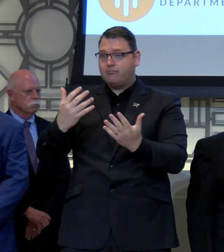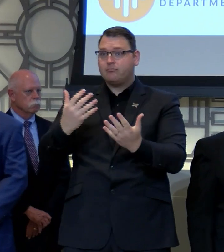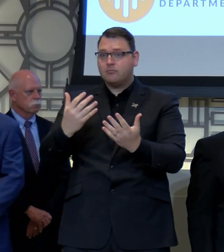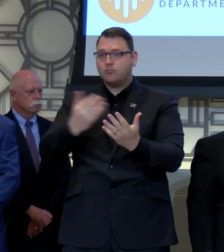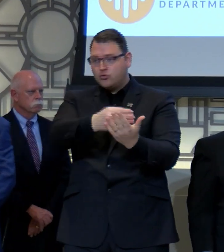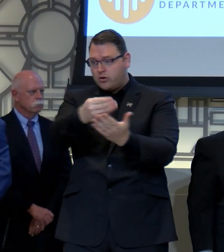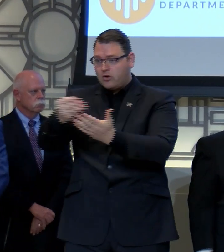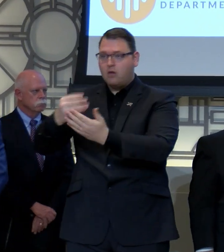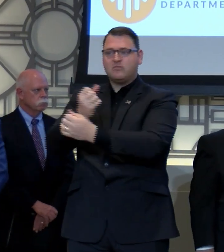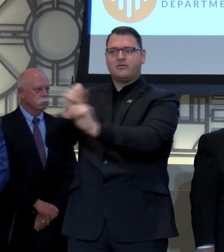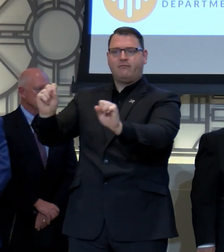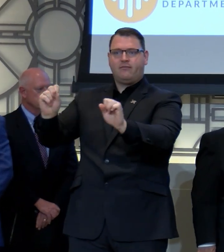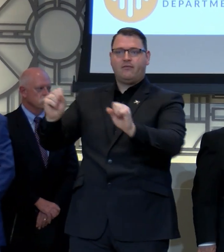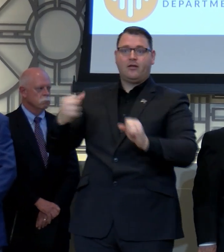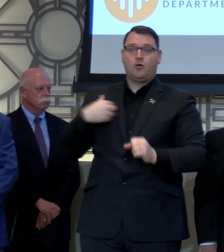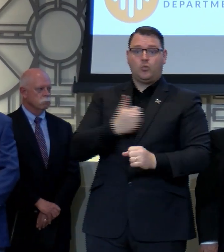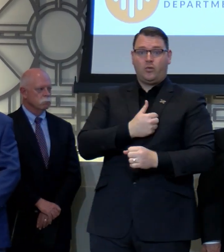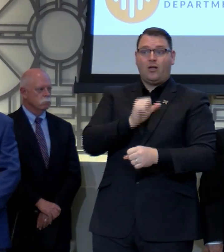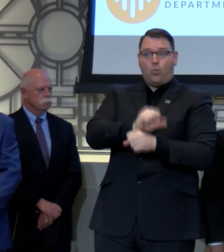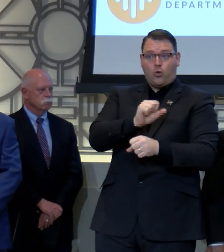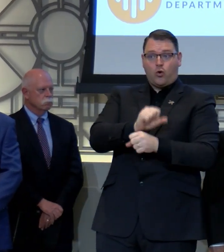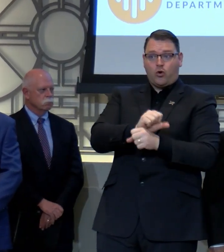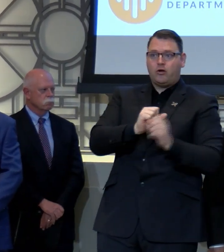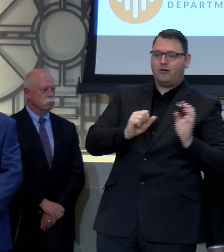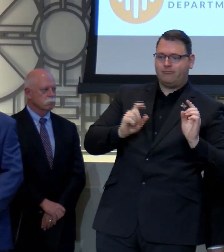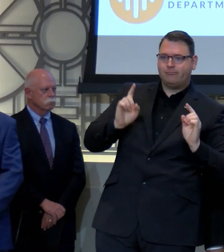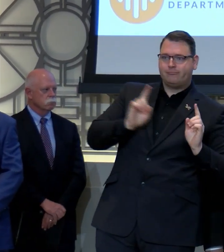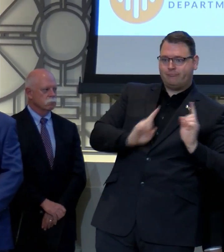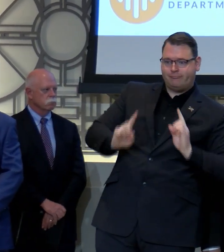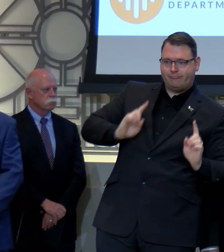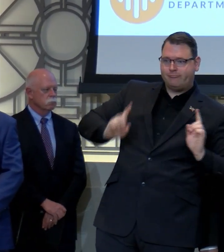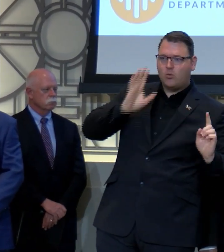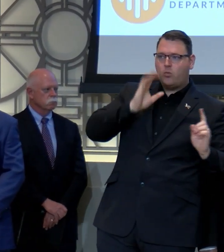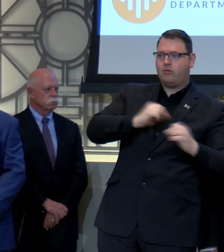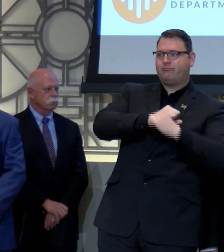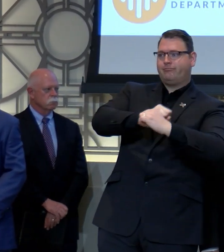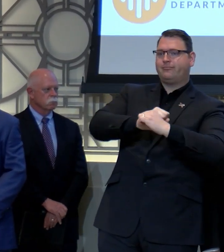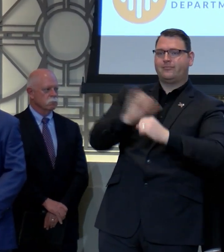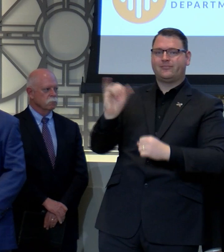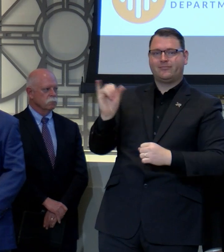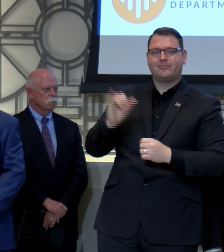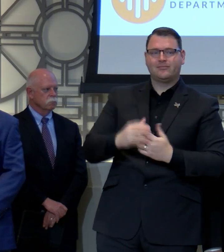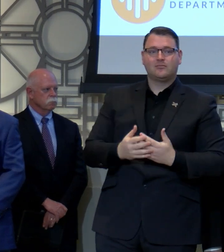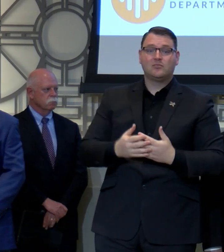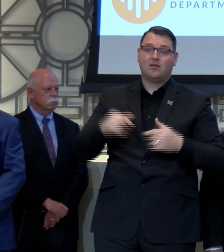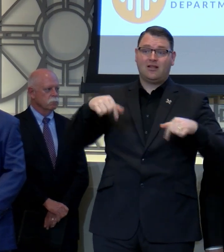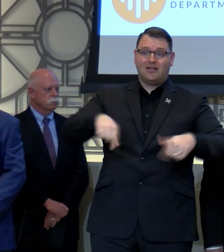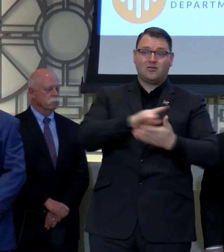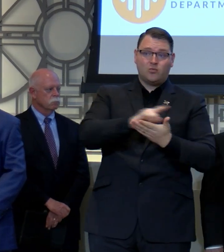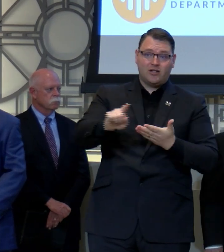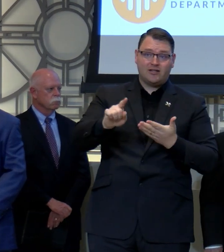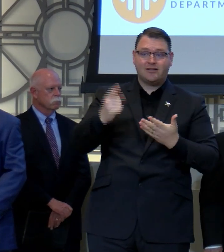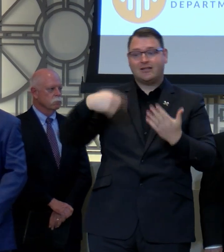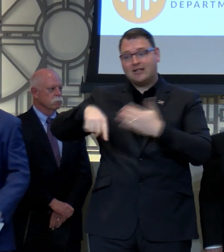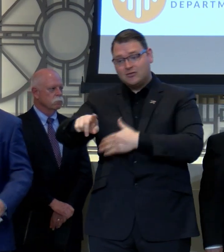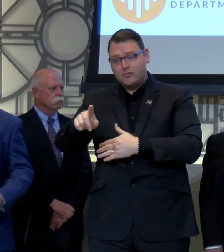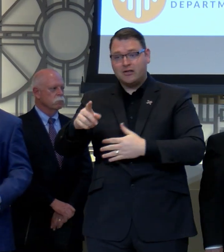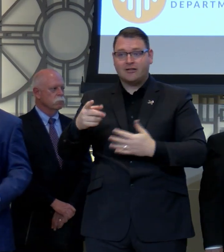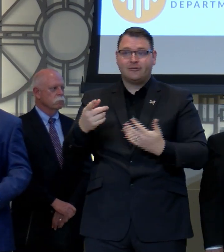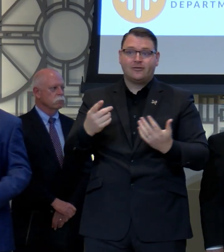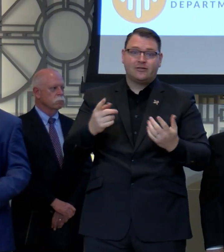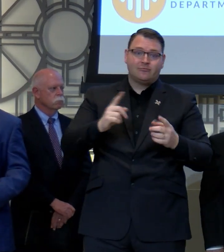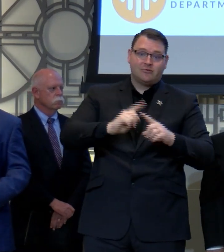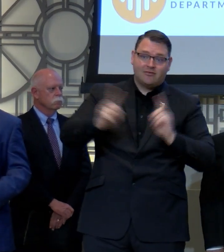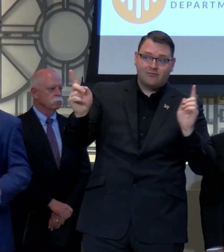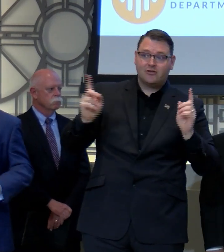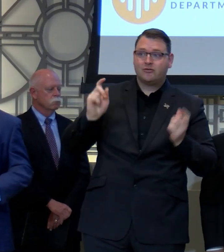safely. What I know about this week, it's going to be different than next week, and next week will be different than this week. So what's important is that we're